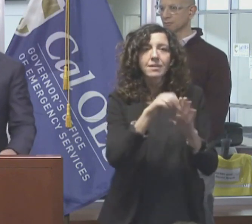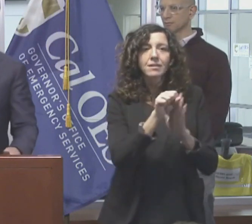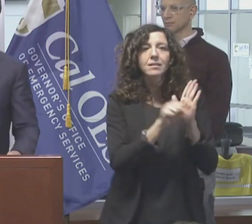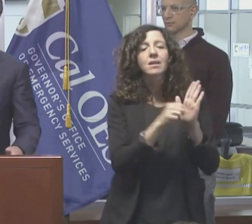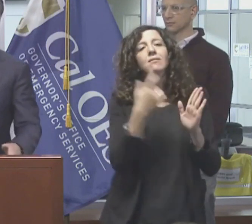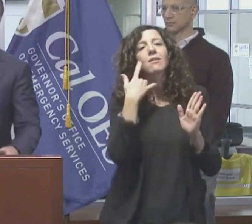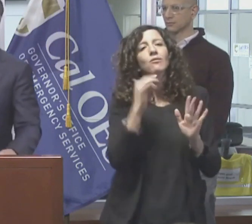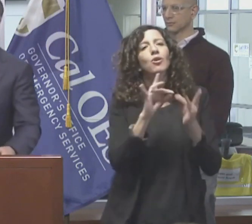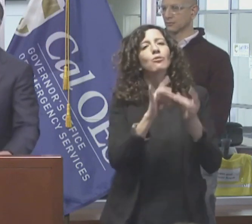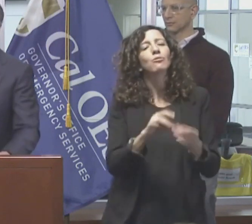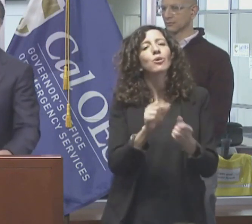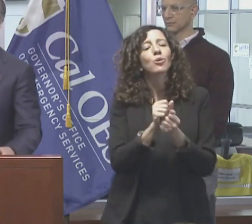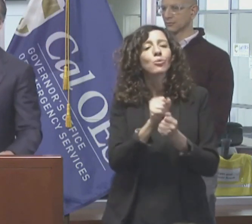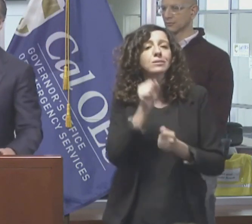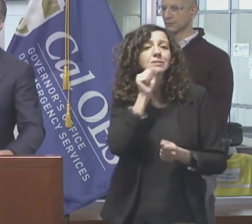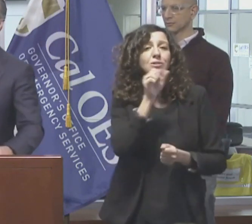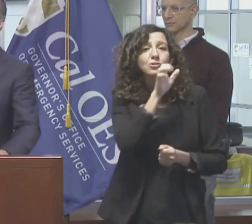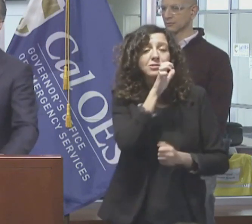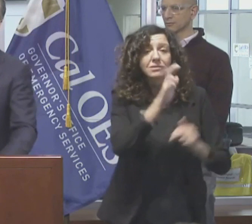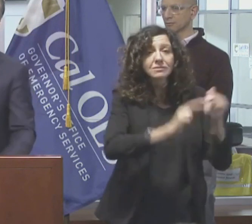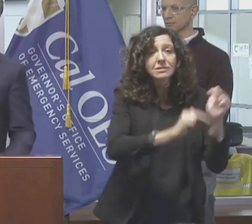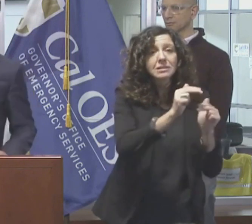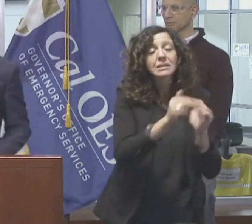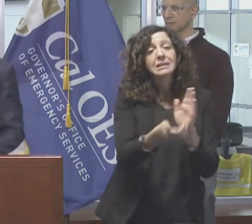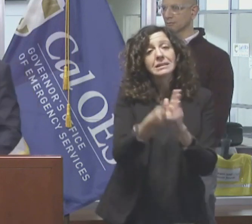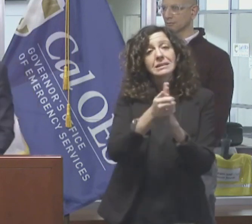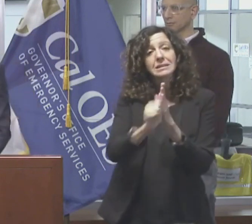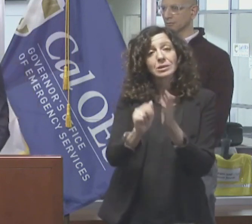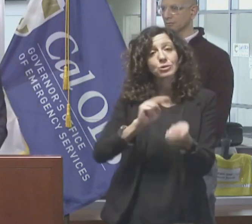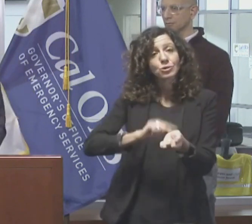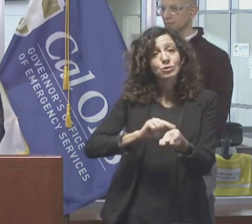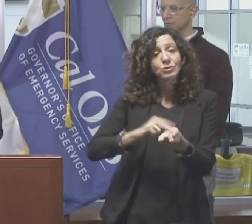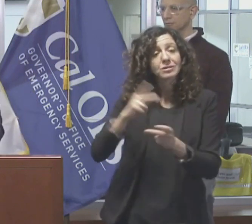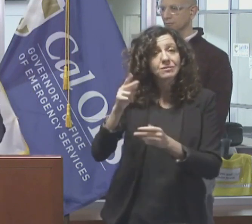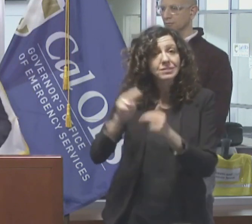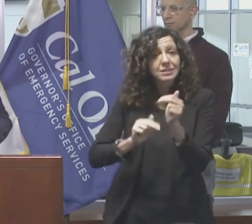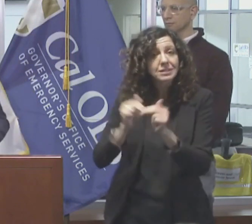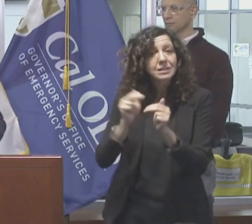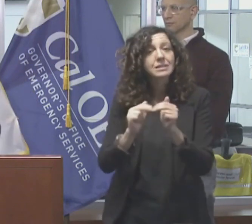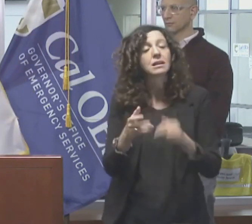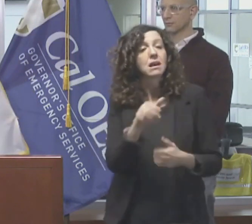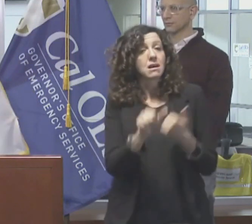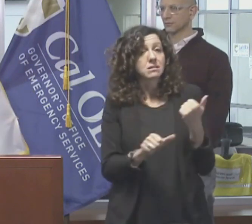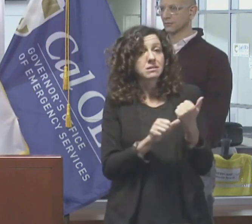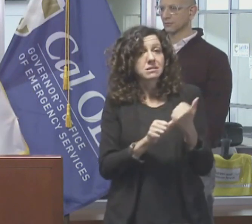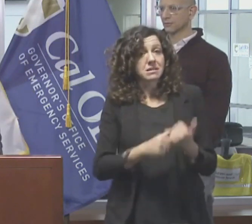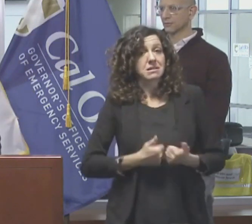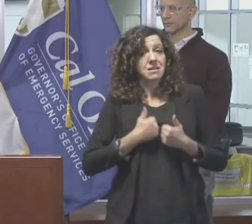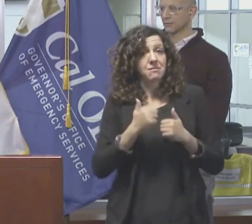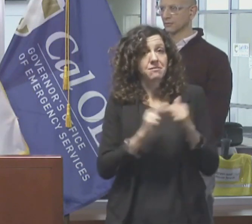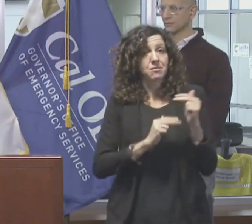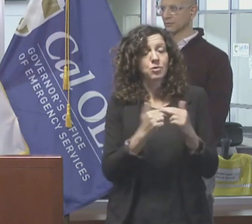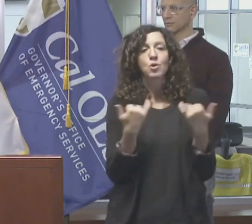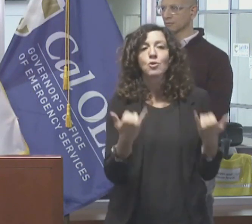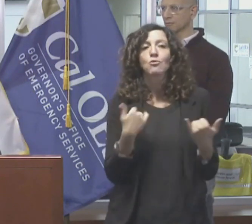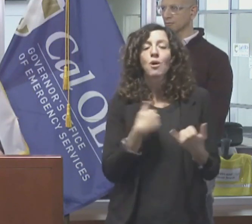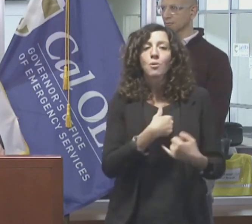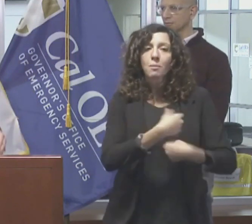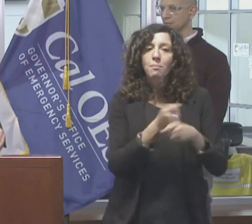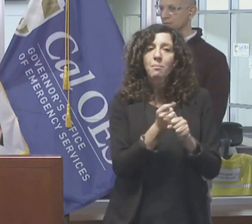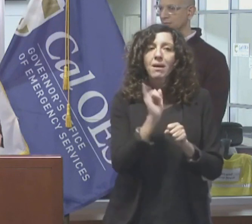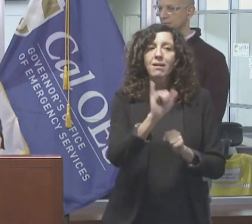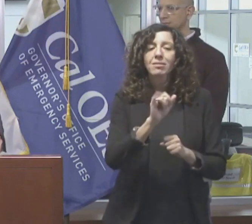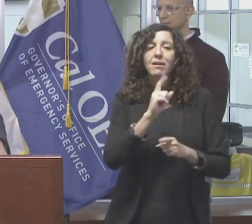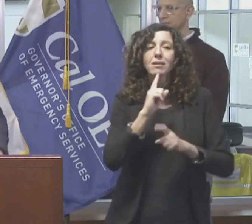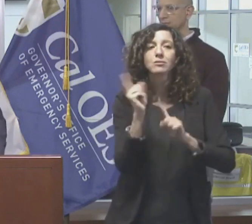senior facilities, our skilled nursing facilities, our assisted living facilities. We now are tightening those directives to